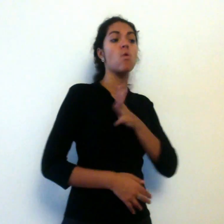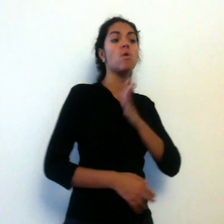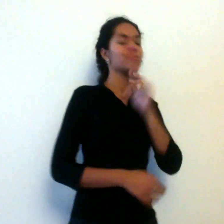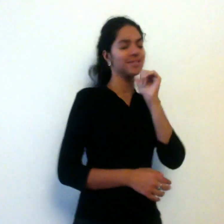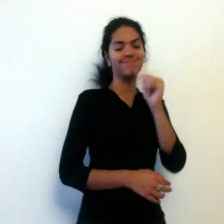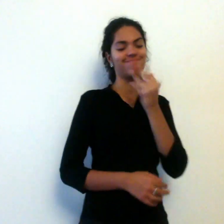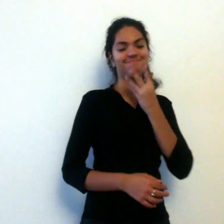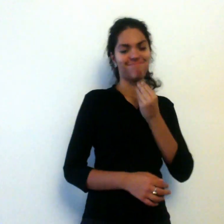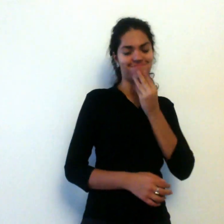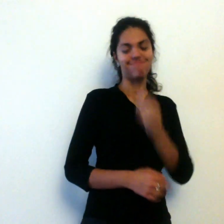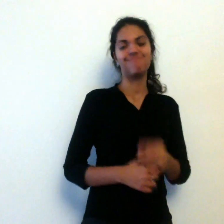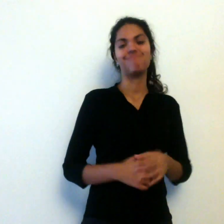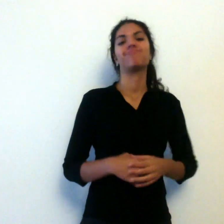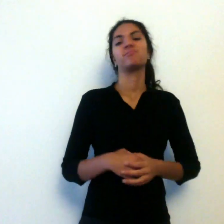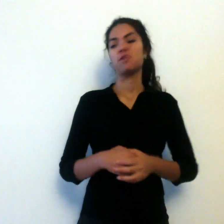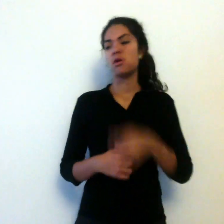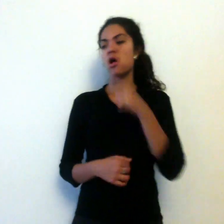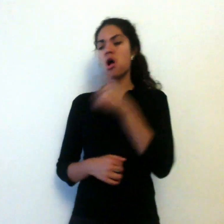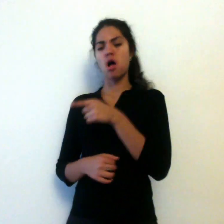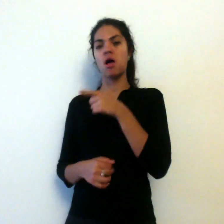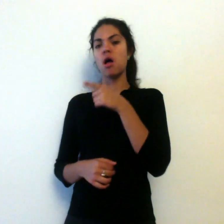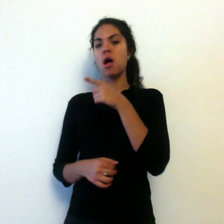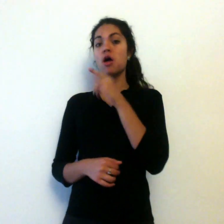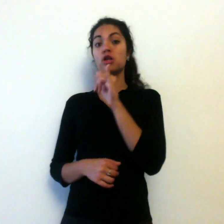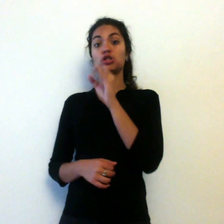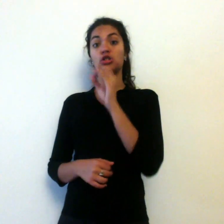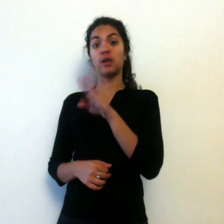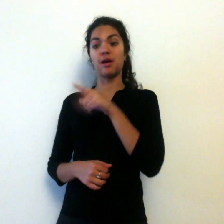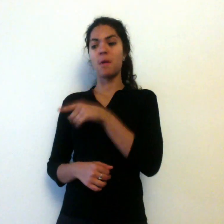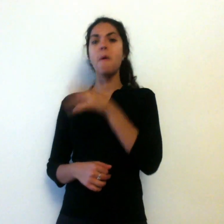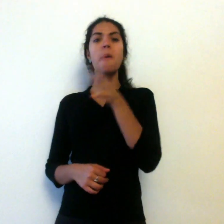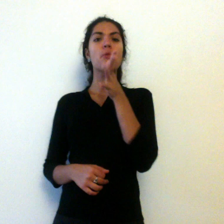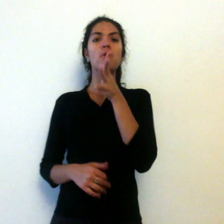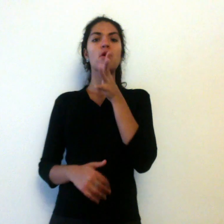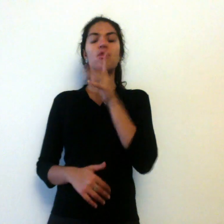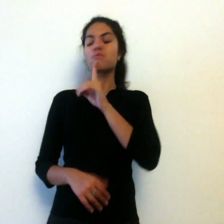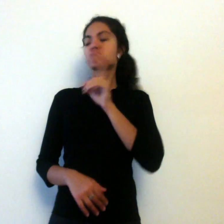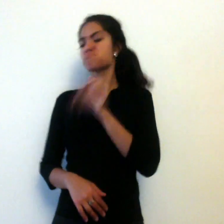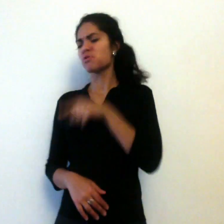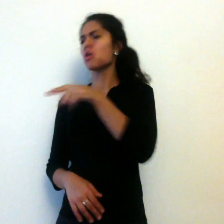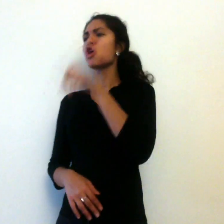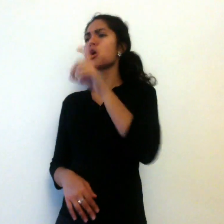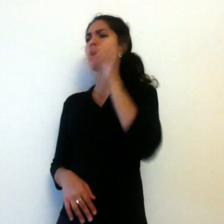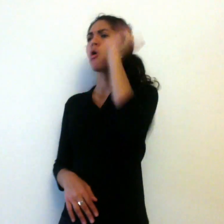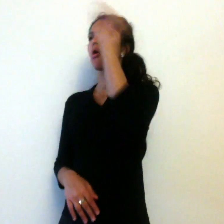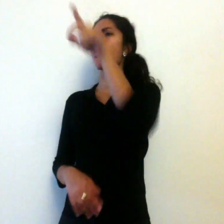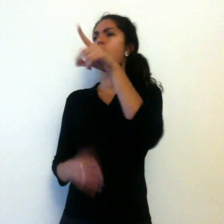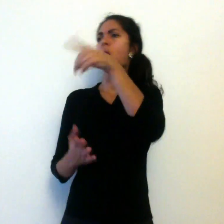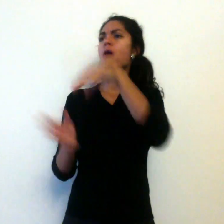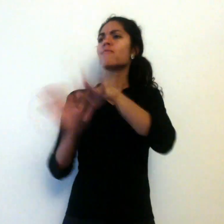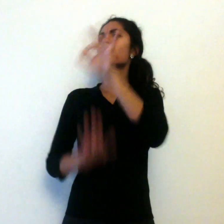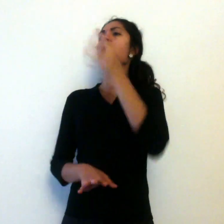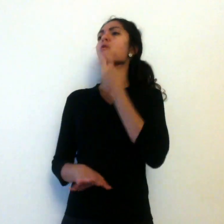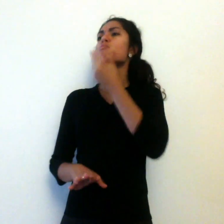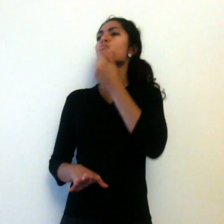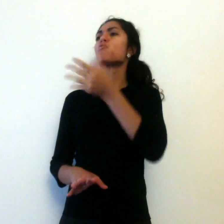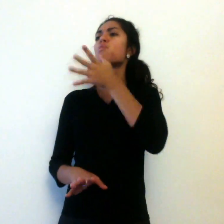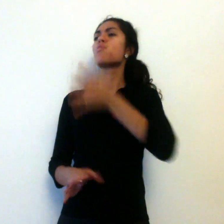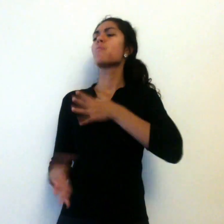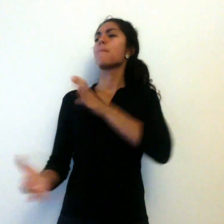Rebekah told Jacob to leave home and go and find a wife from amongst his own people because of the purity of